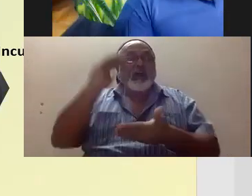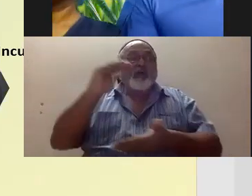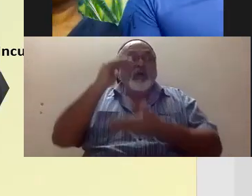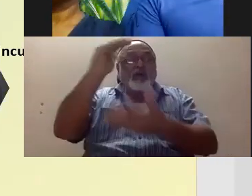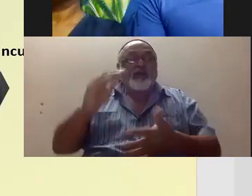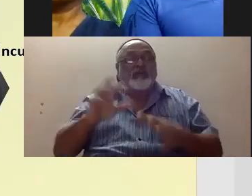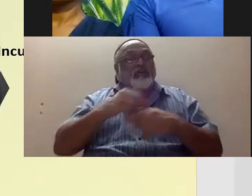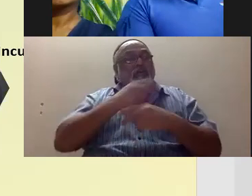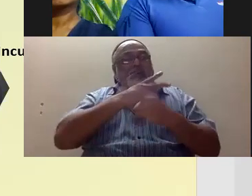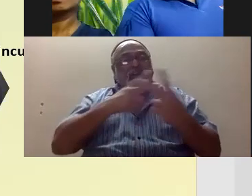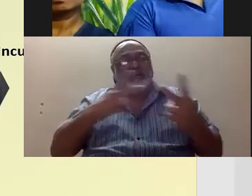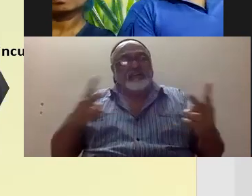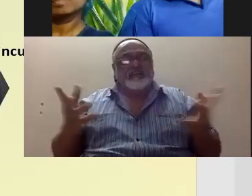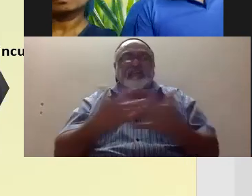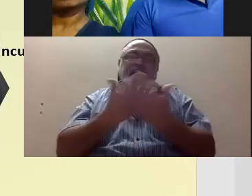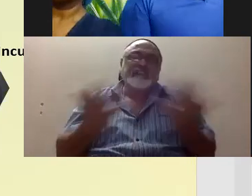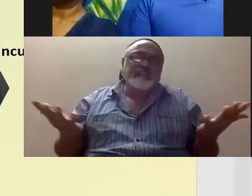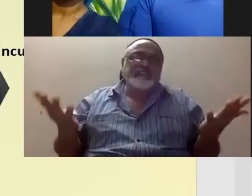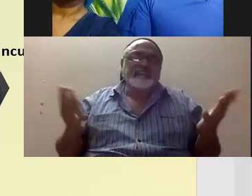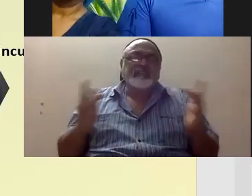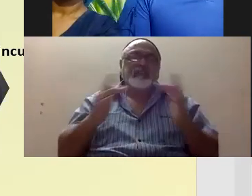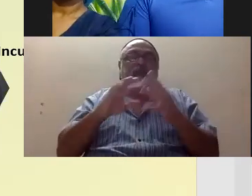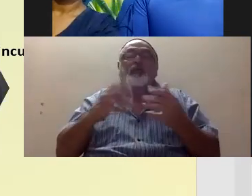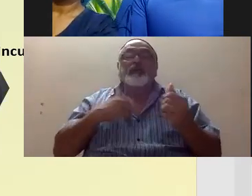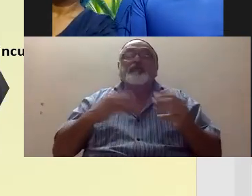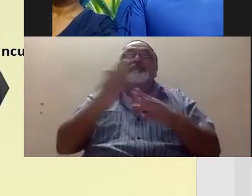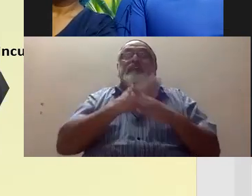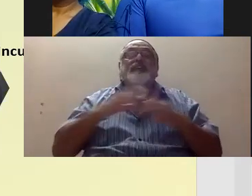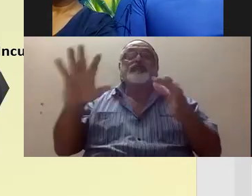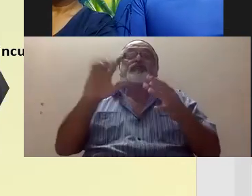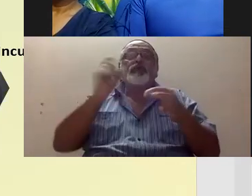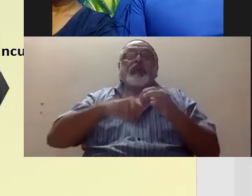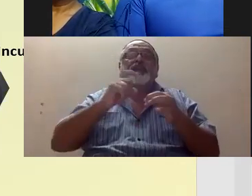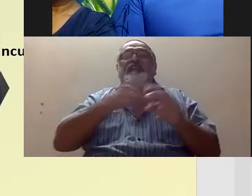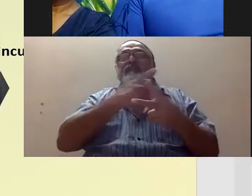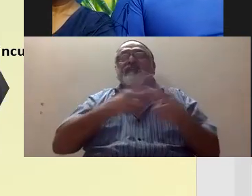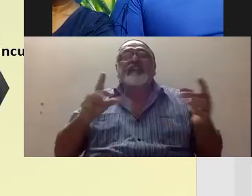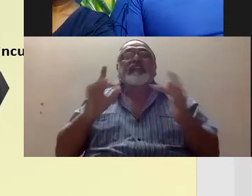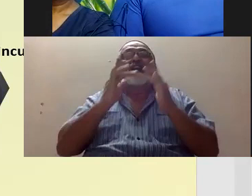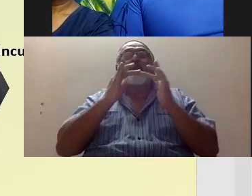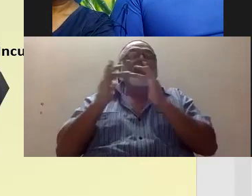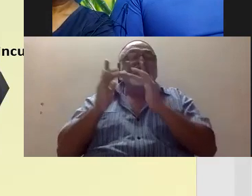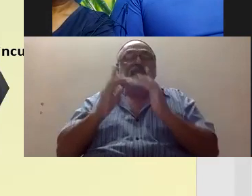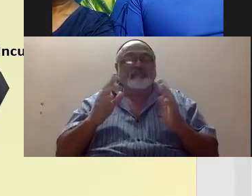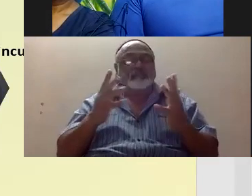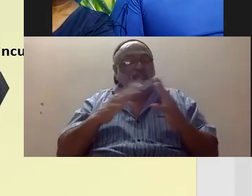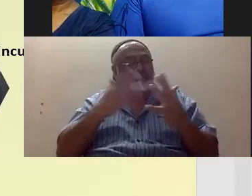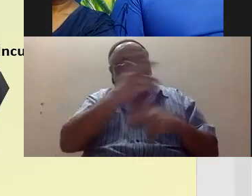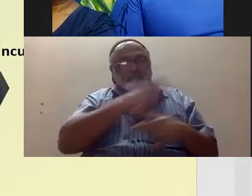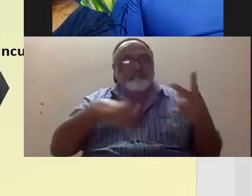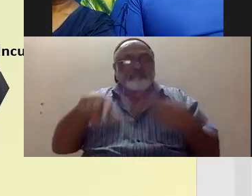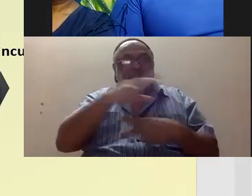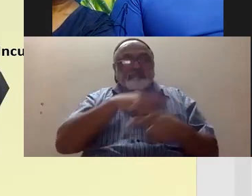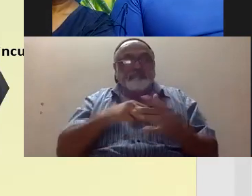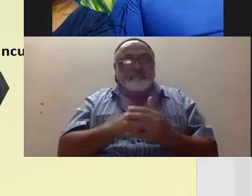where entrepreneurs, we are part of networks, like, you know, business networks. So those are, you know, like TAI